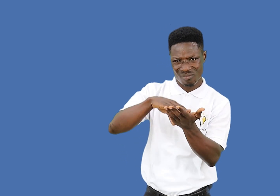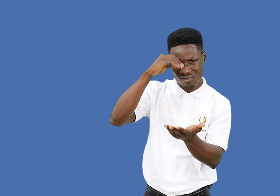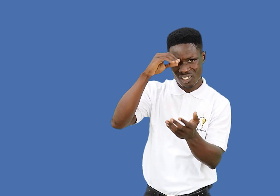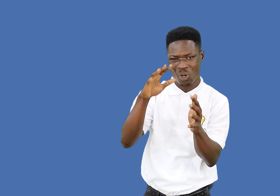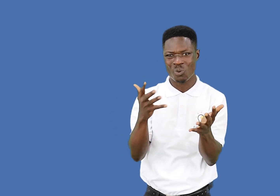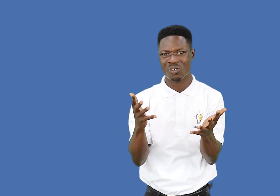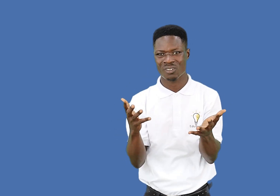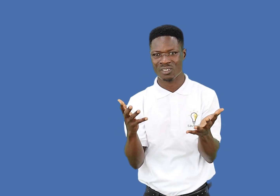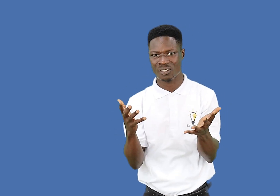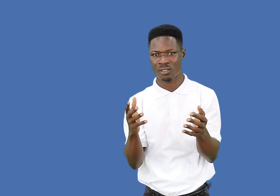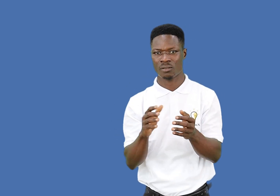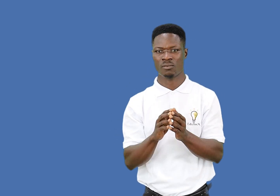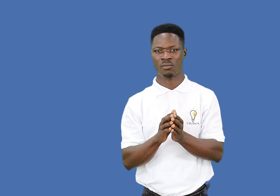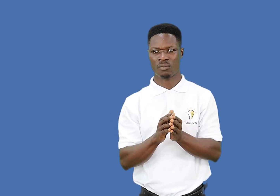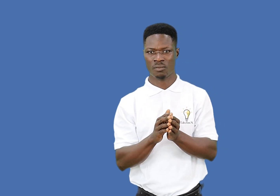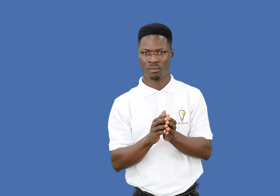what did we learn?